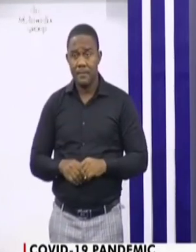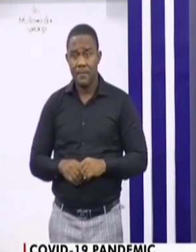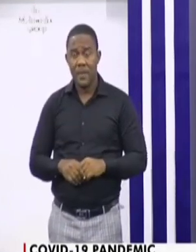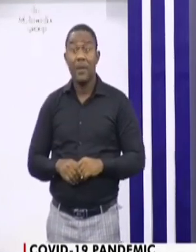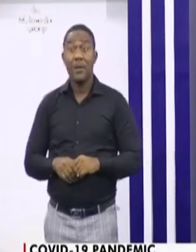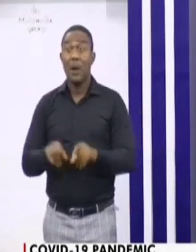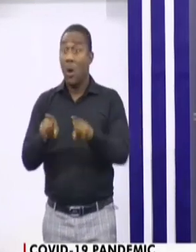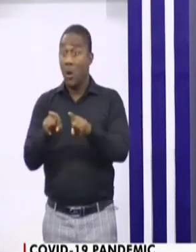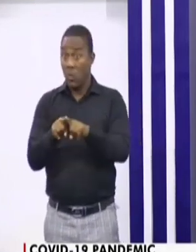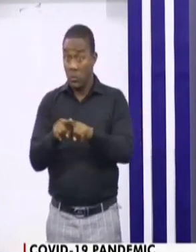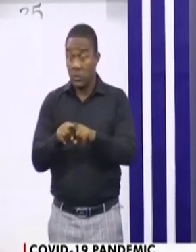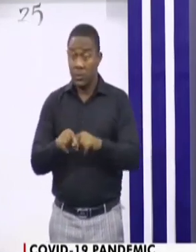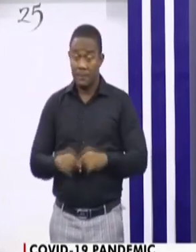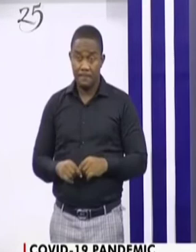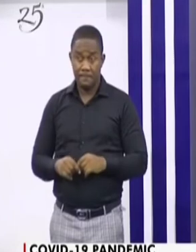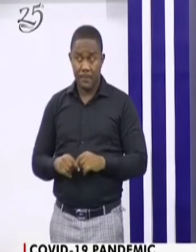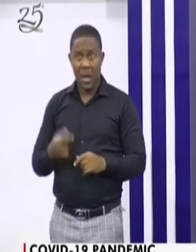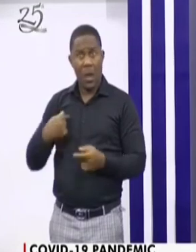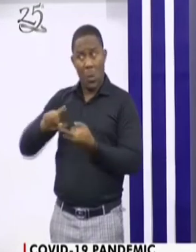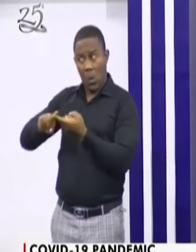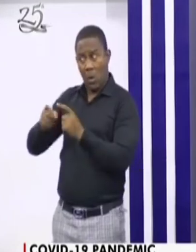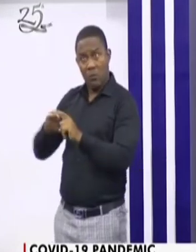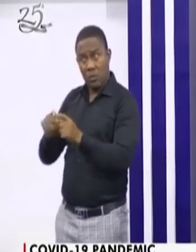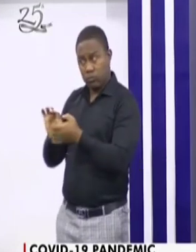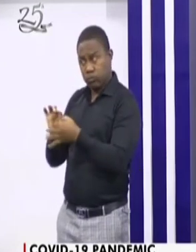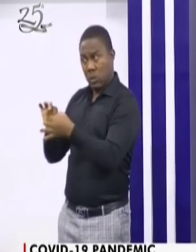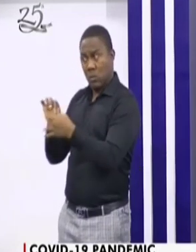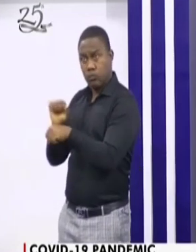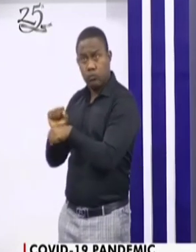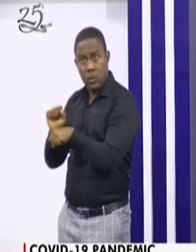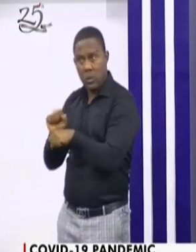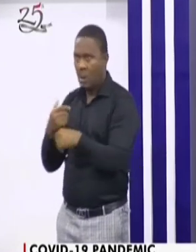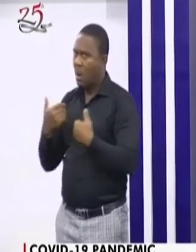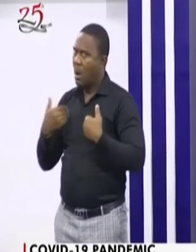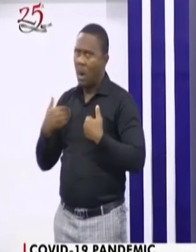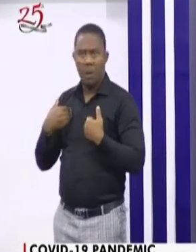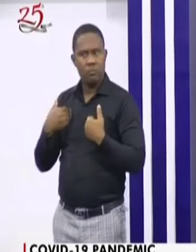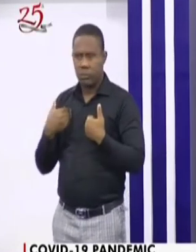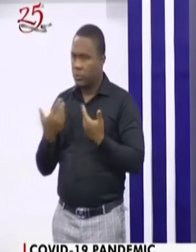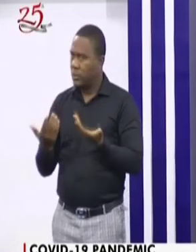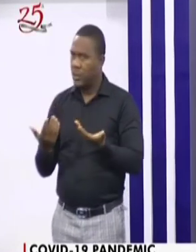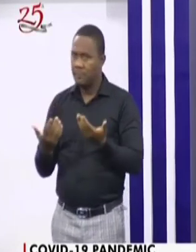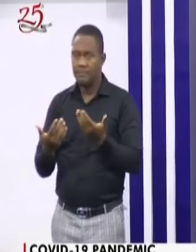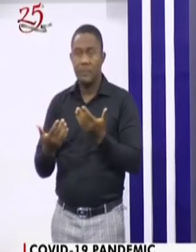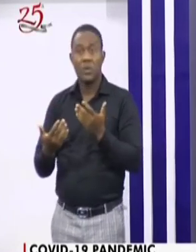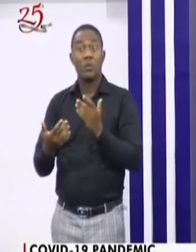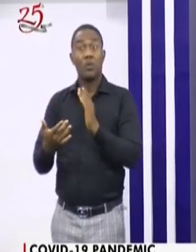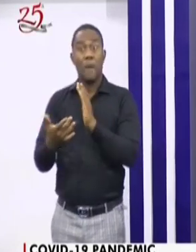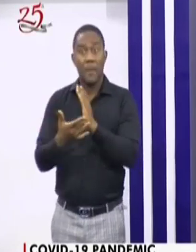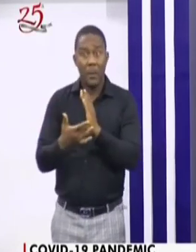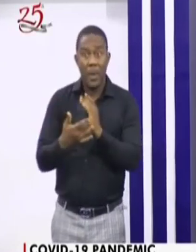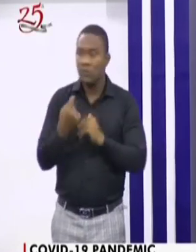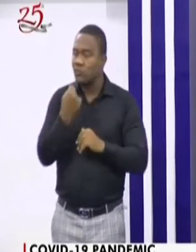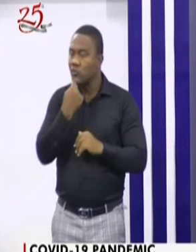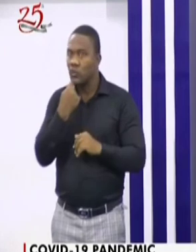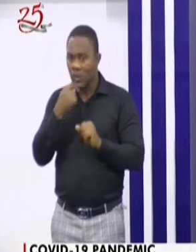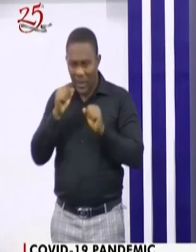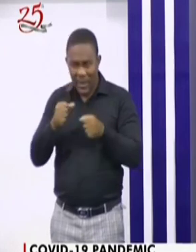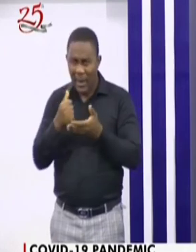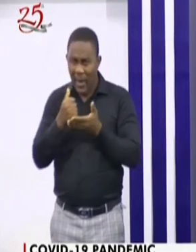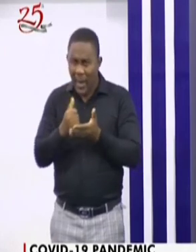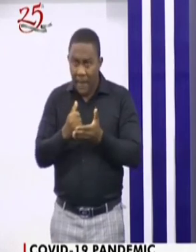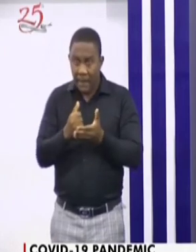Again, with our partners, we have the latest kind of equipment to be able to do this direct detection.